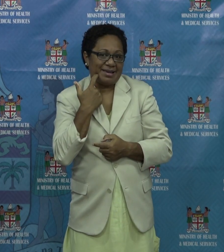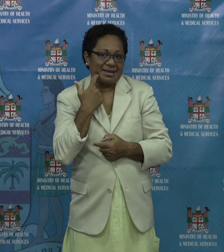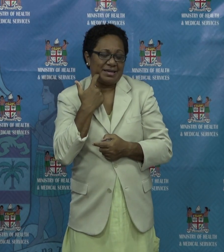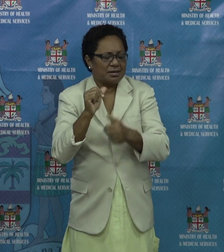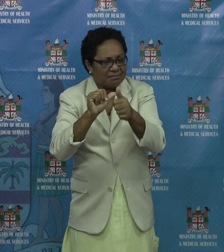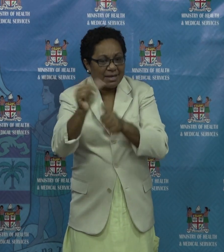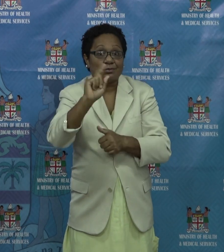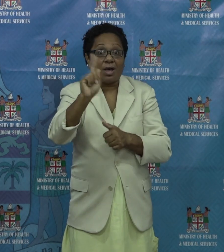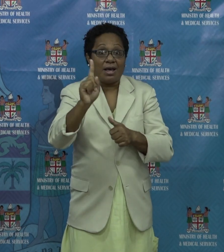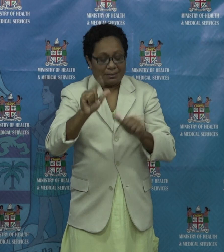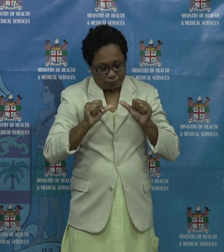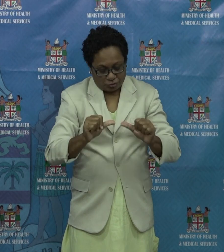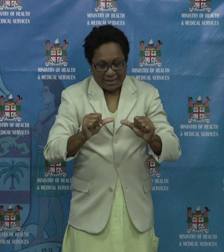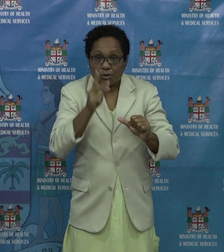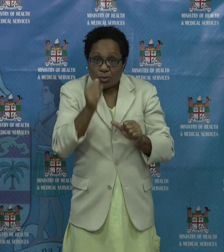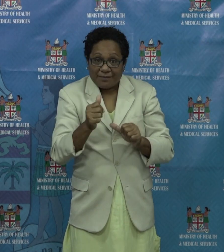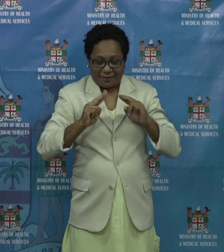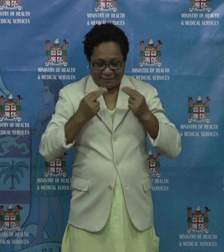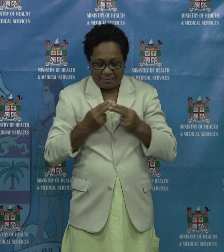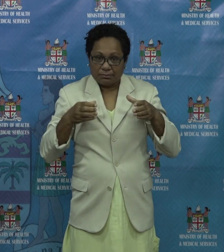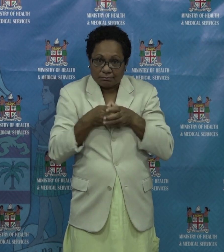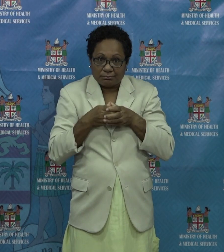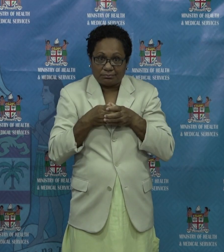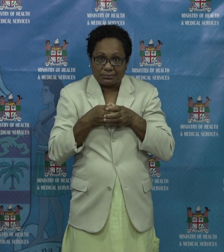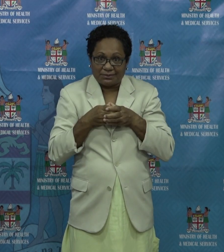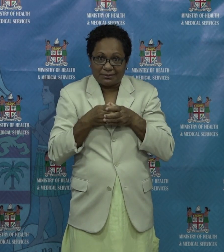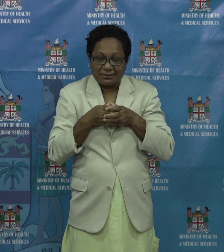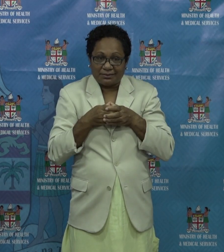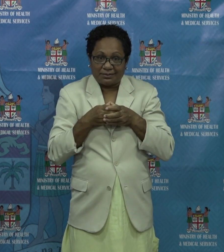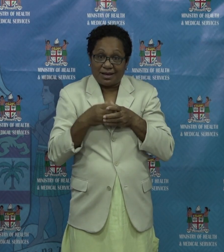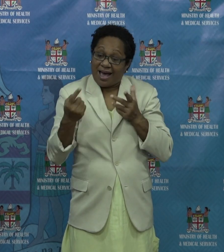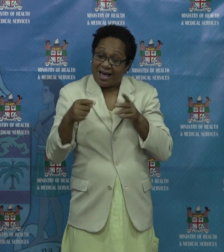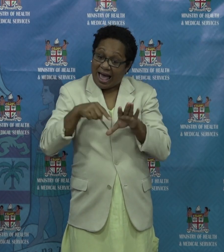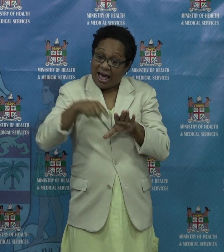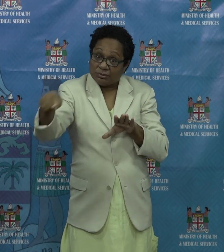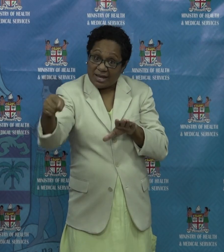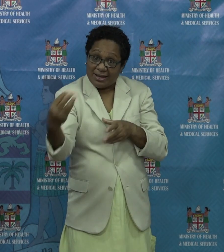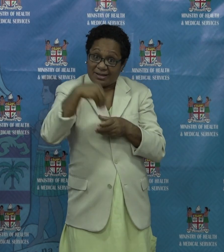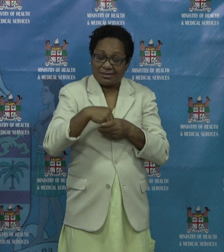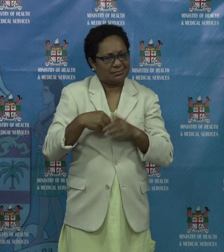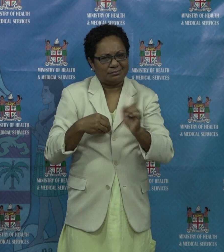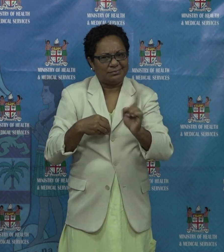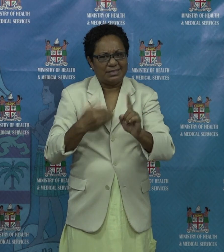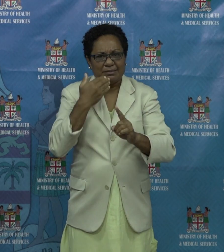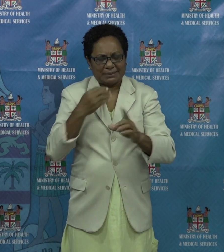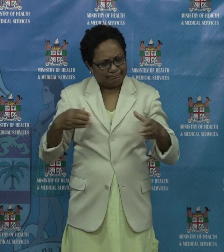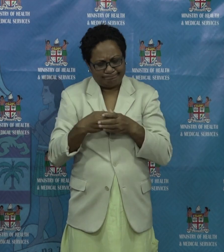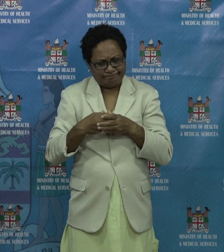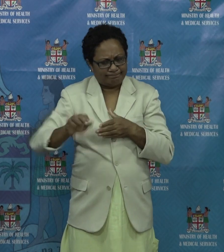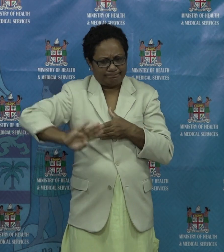your home bubbles from the virus by not letting anyone who does not reside in your home to come